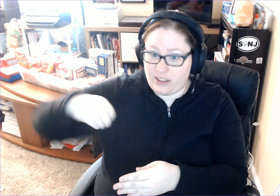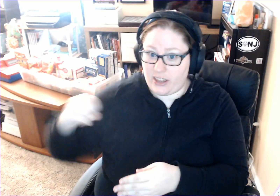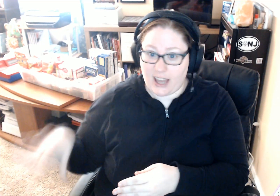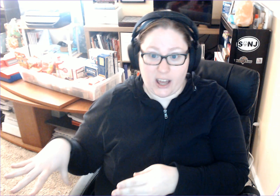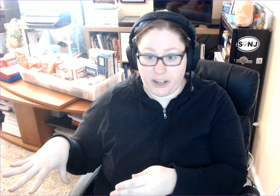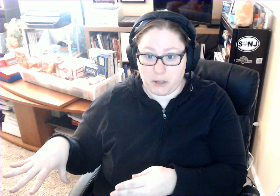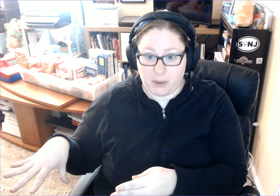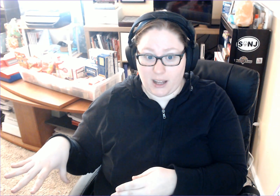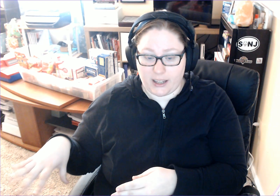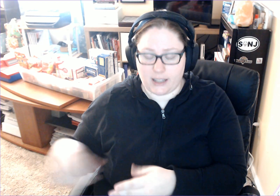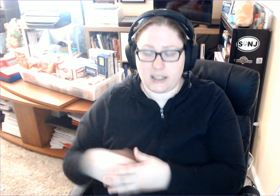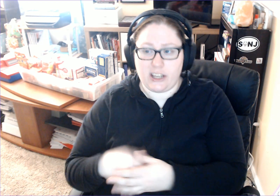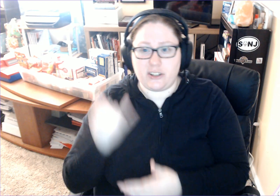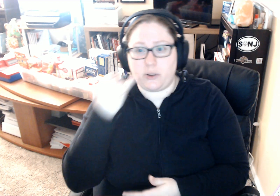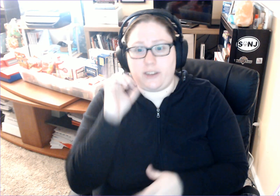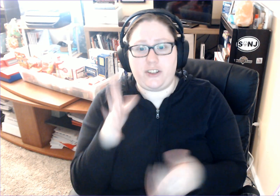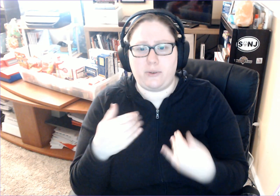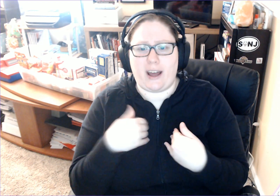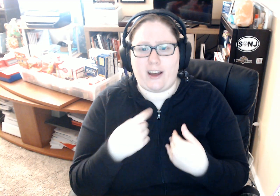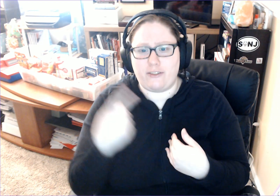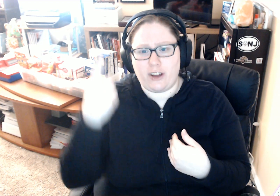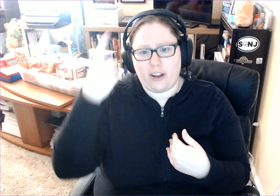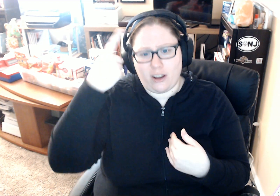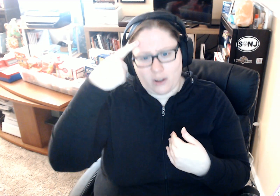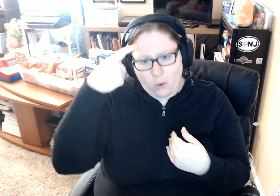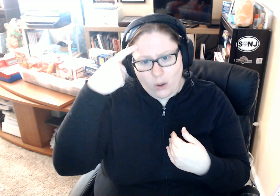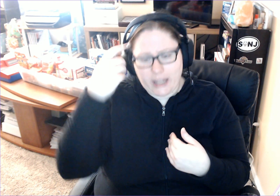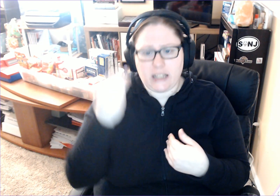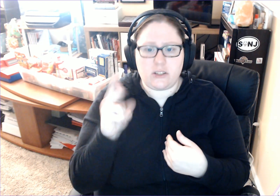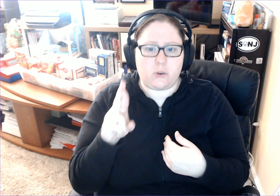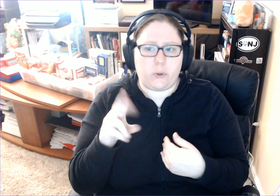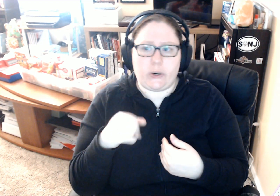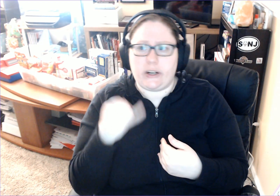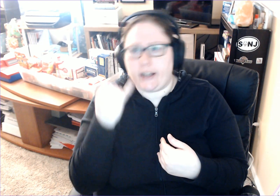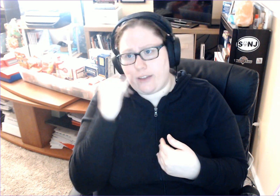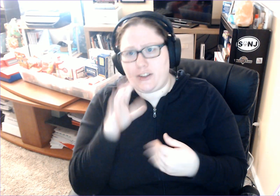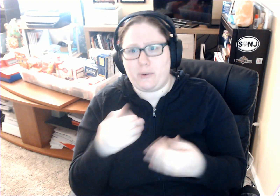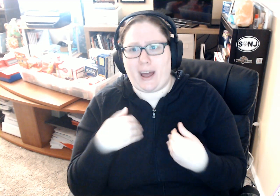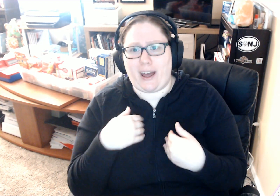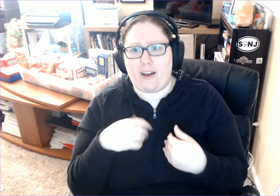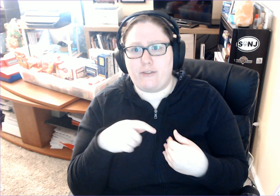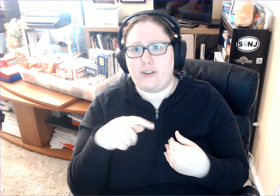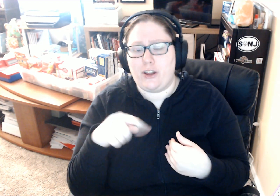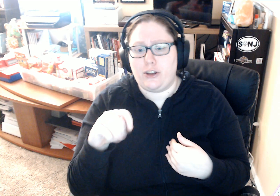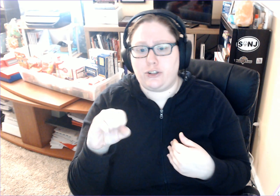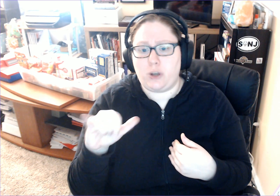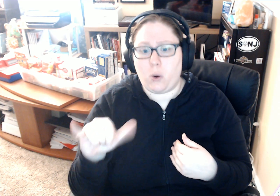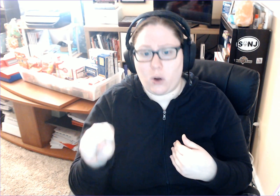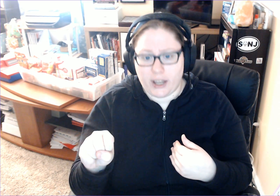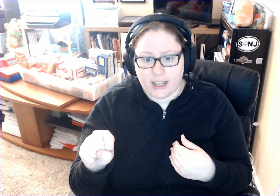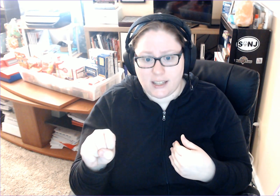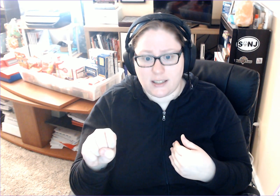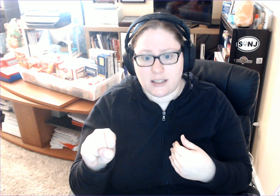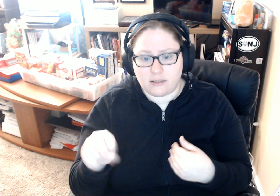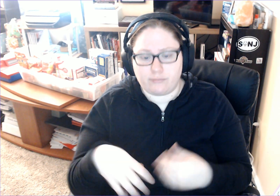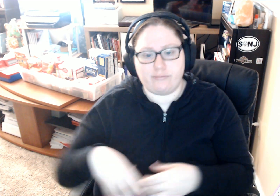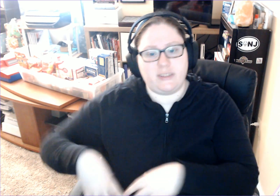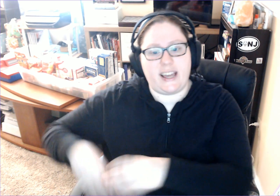of your pockets. So if you have coins or if you have toys, take them out of